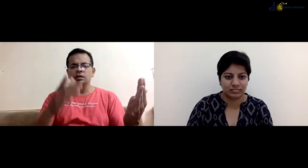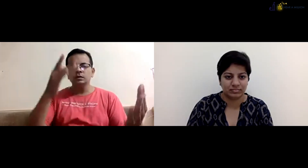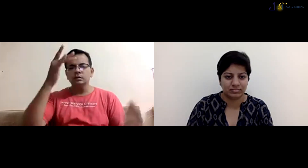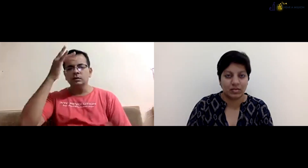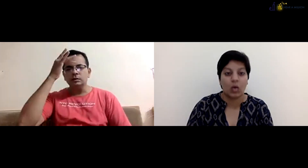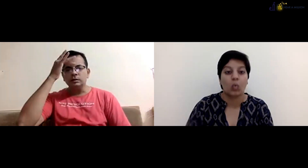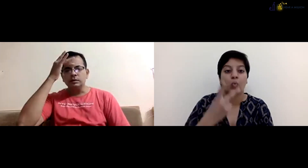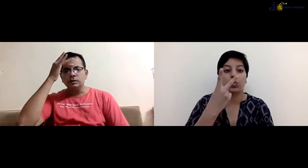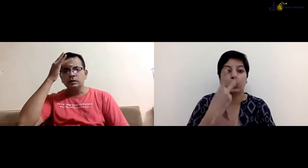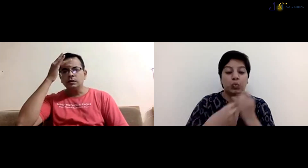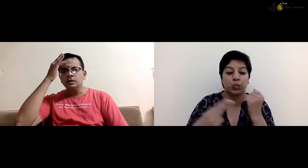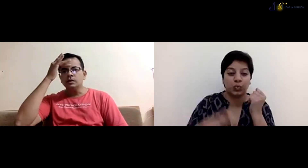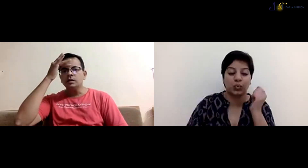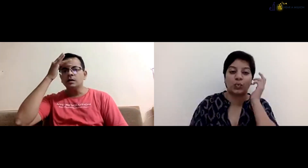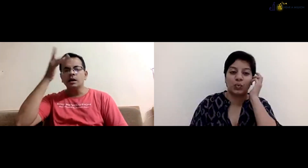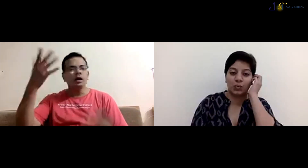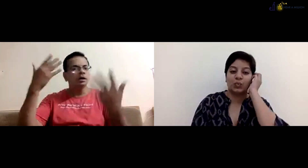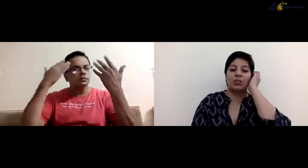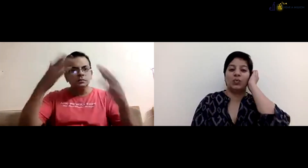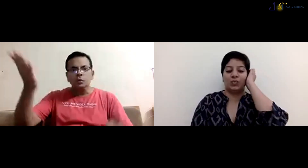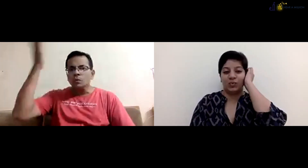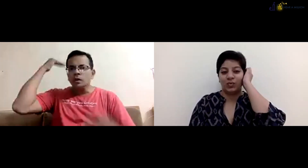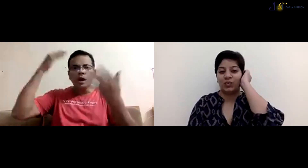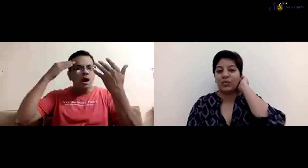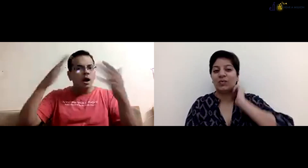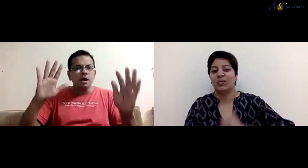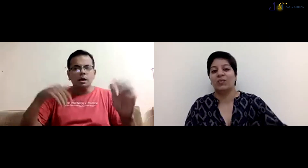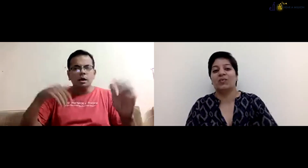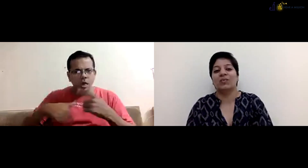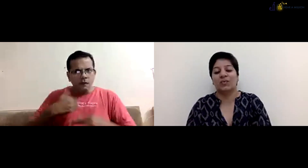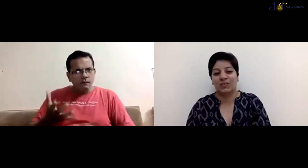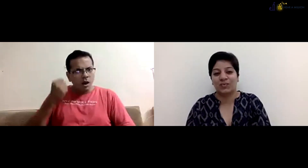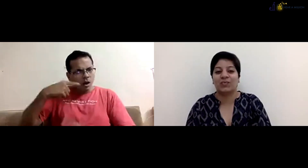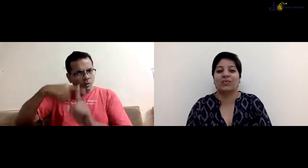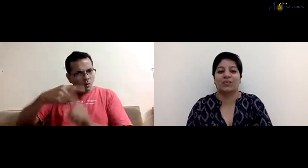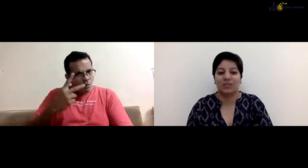you are saying that you are a deaf person, because they can't see my disability